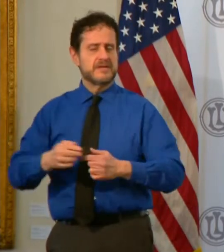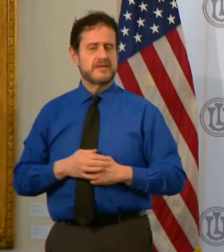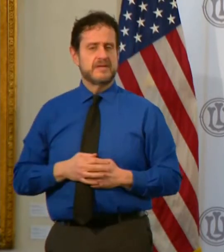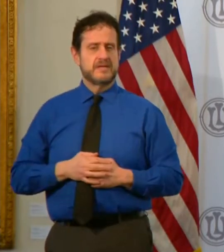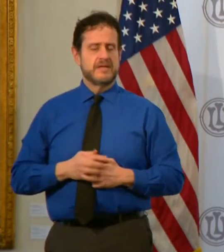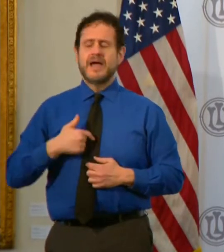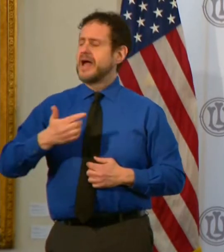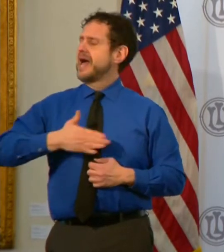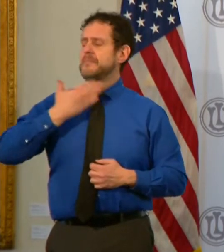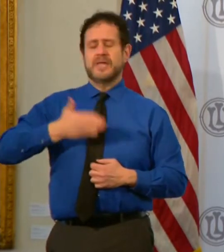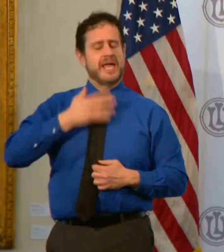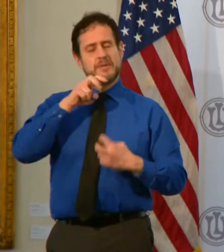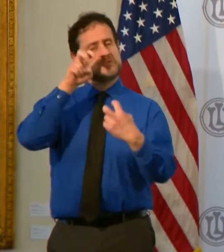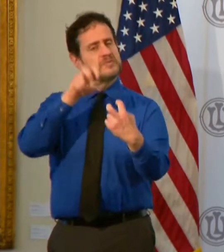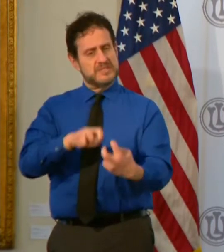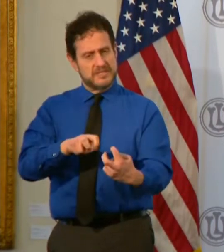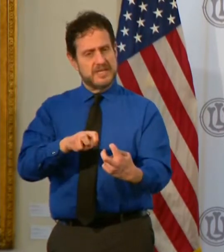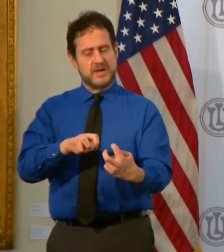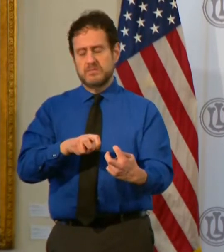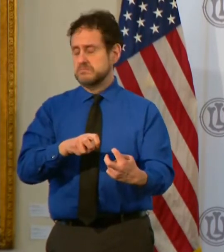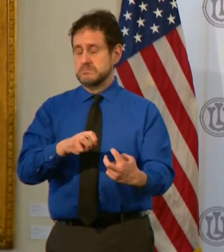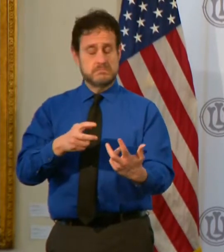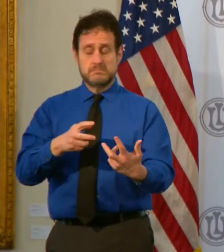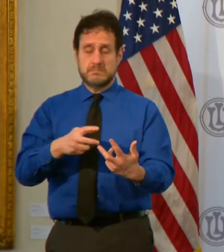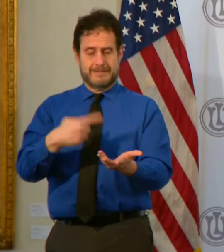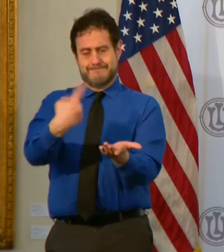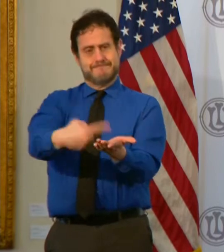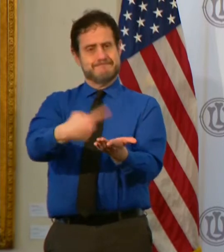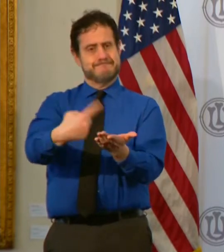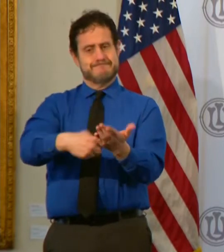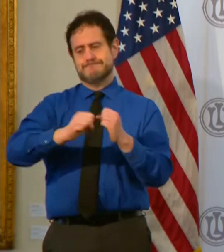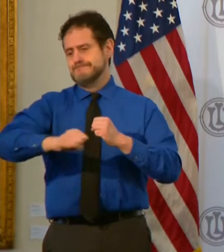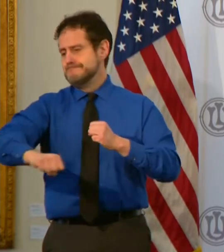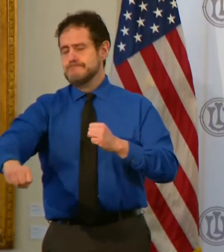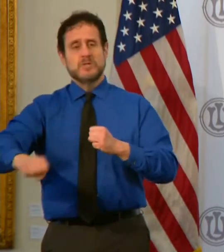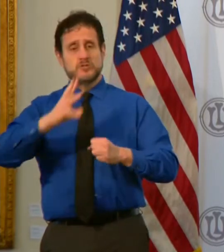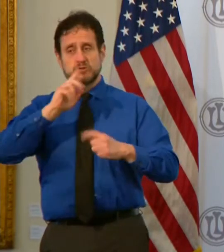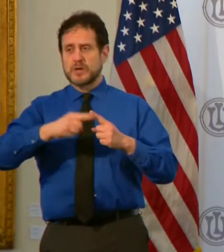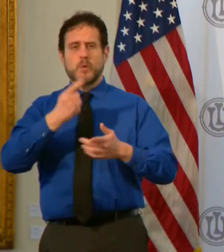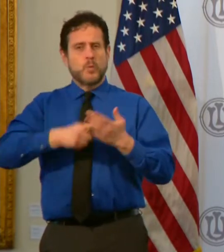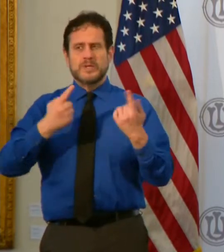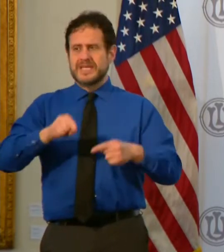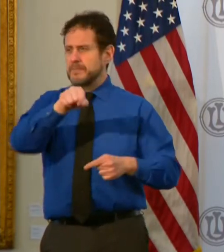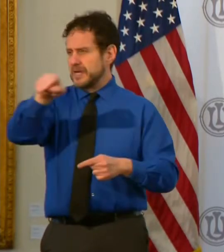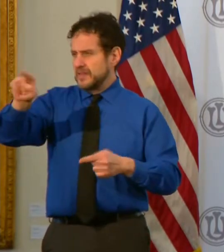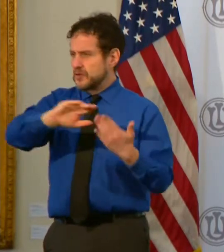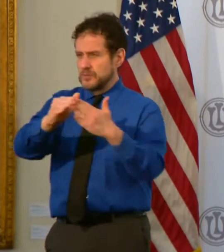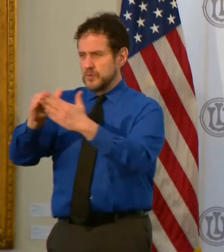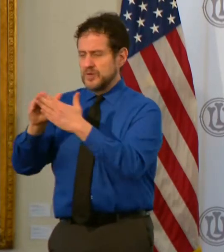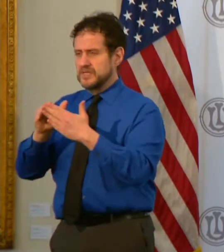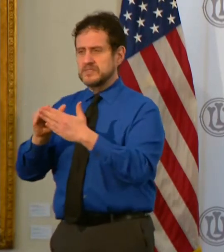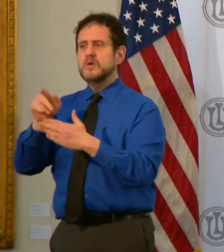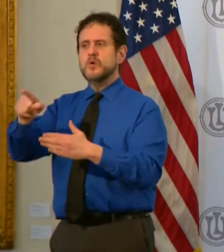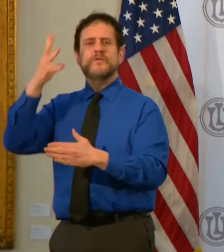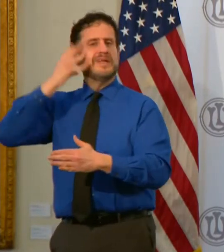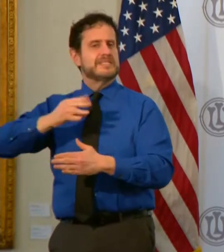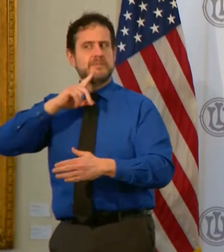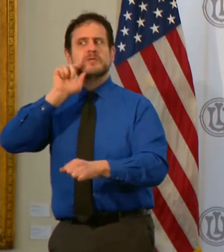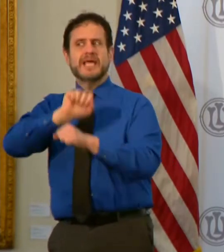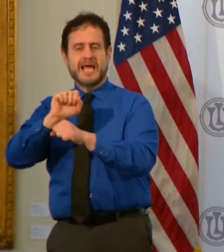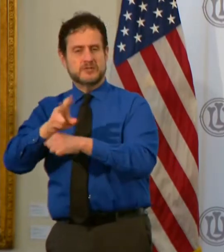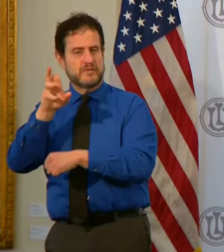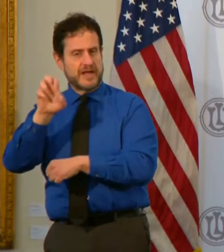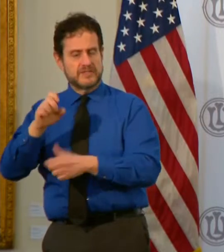I'll be glad to sit down ad nauseum and ask and talk about what it is in these communities that have been impacted by actual violence, what